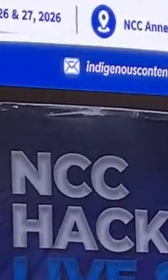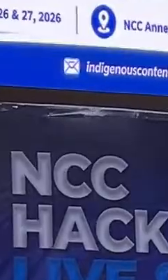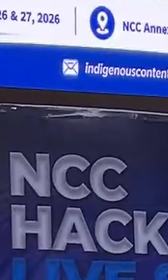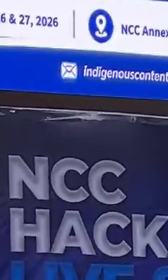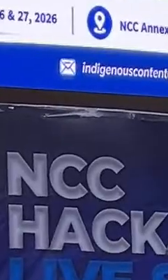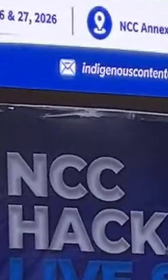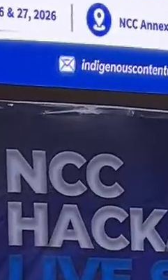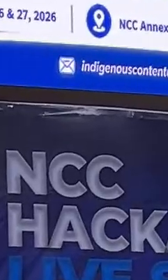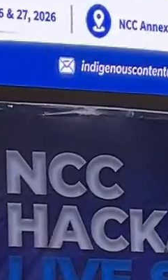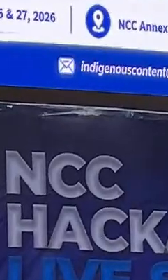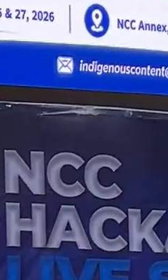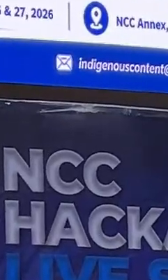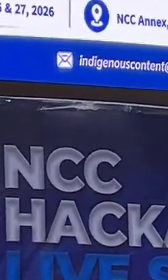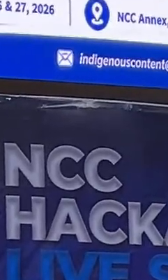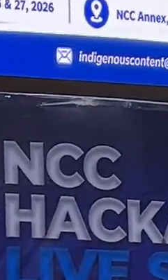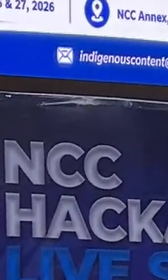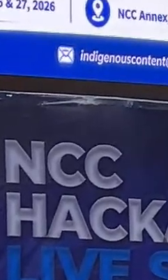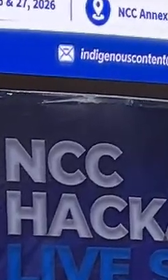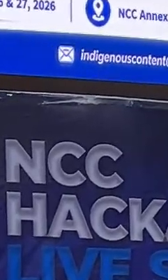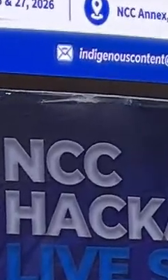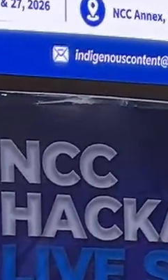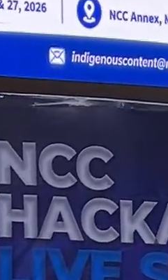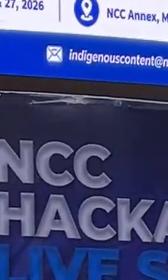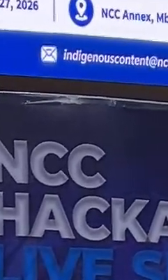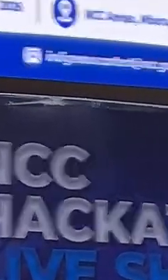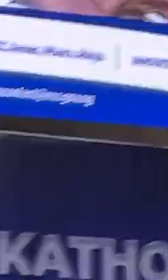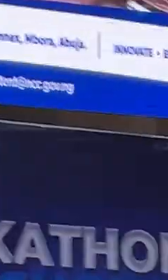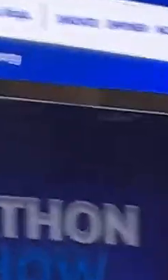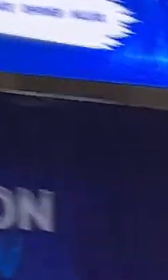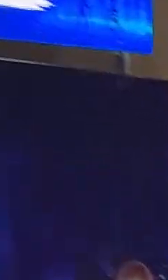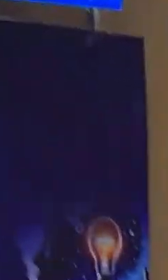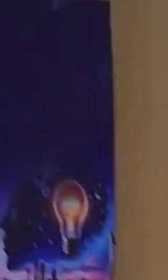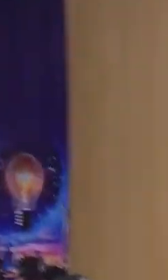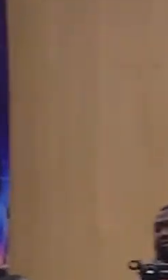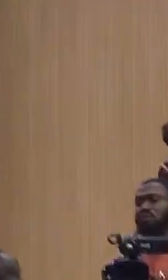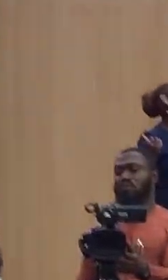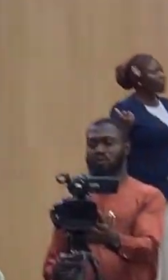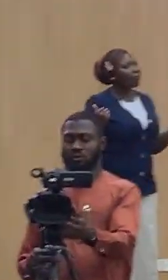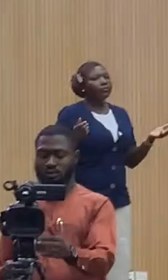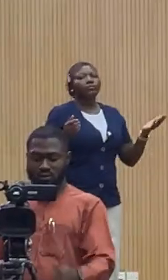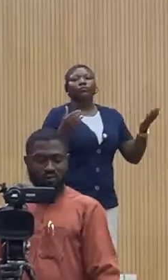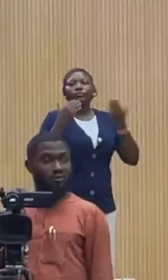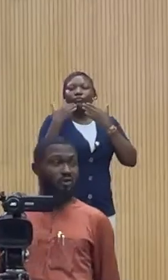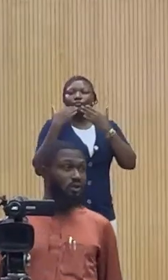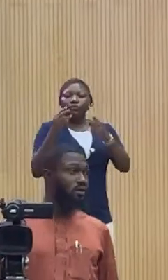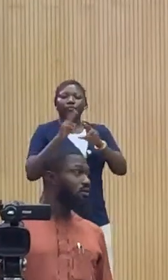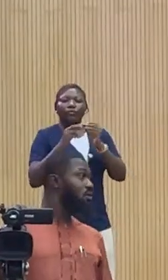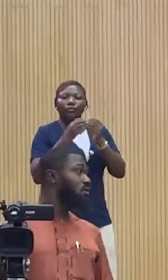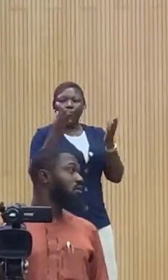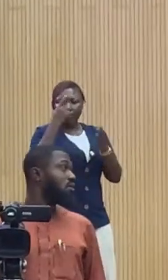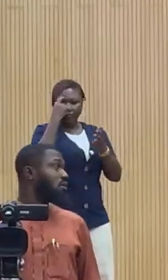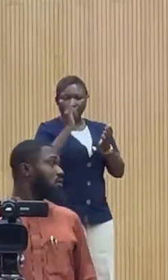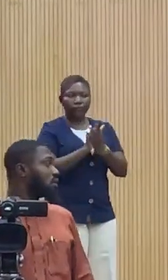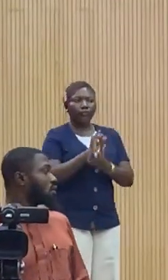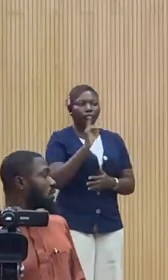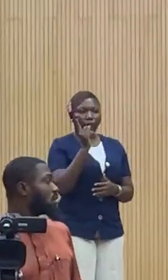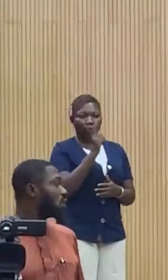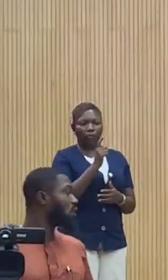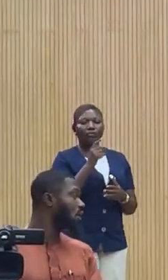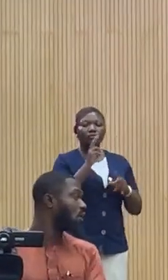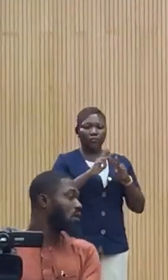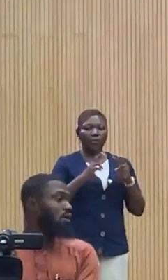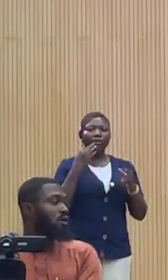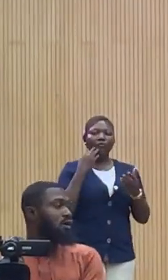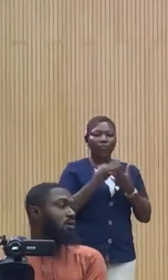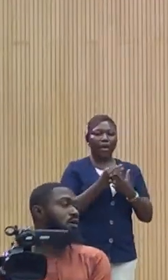produce? So that's one of the questions. Yeah, thank you very much for that question. It's a very fair question. Obviously, with the